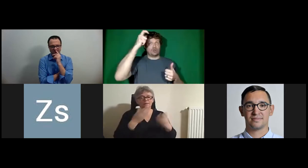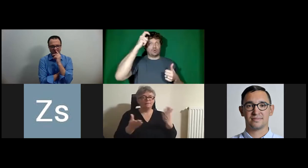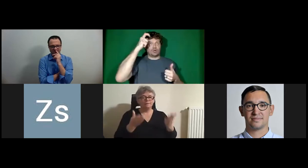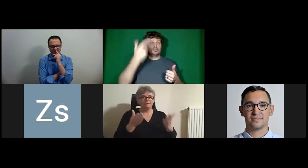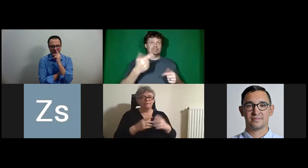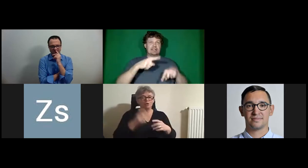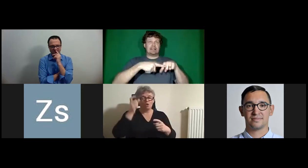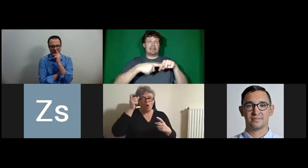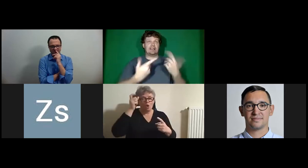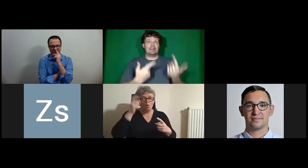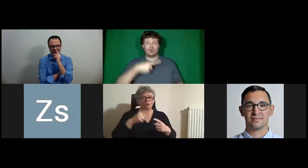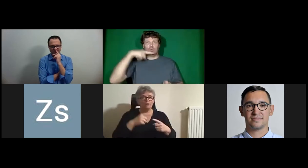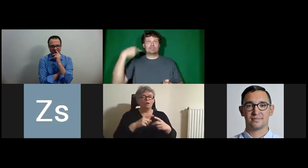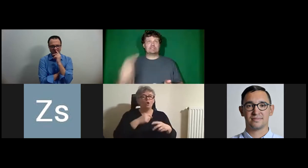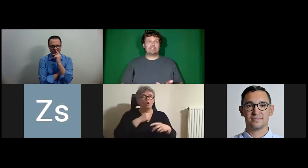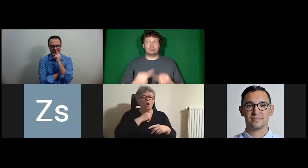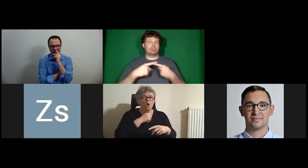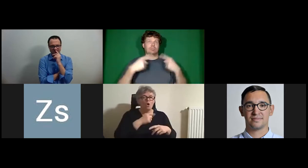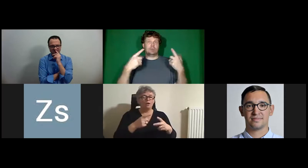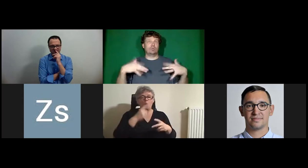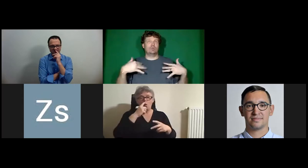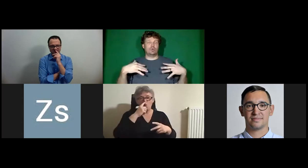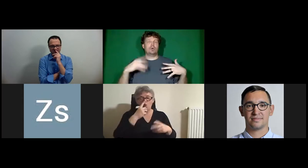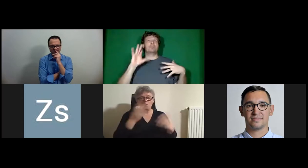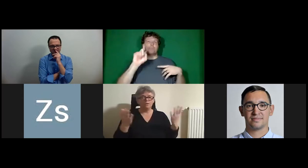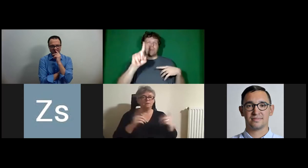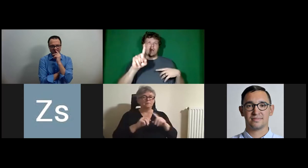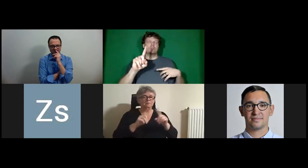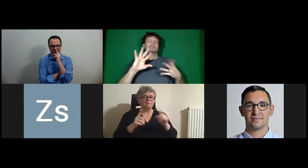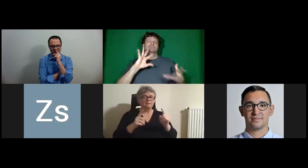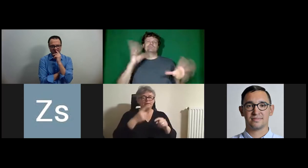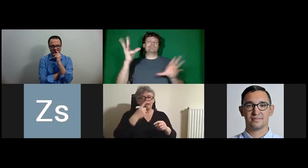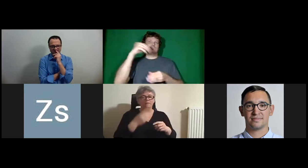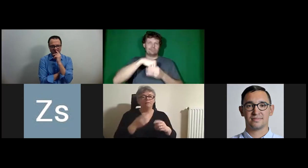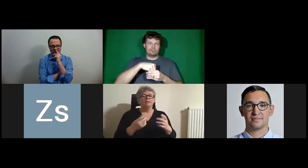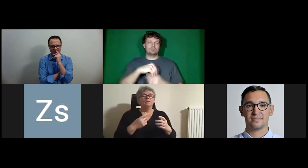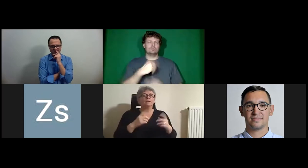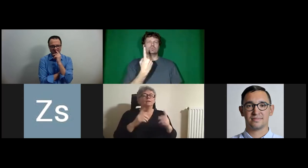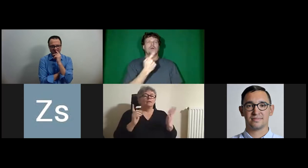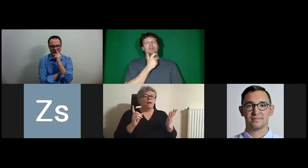that are bilingual. They speak many different languages. They're multilingual,